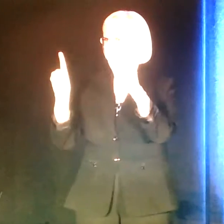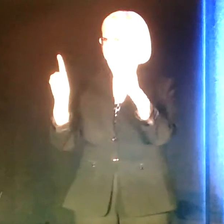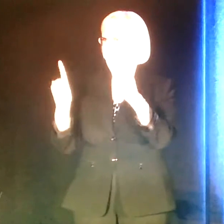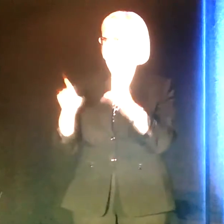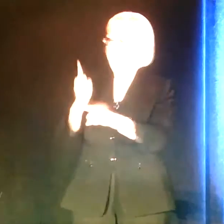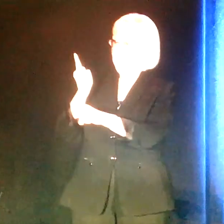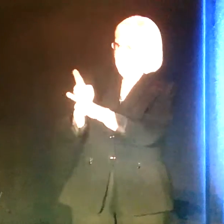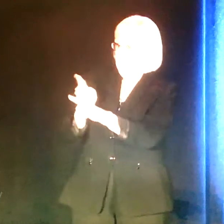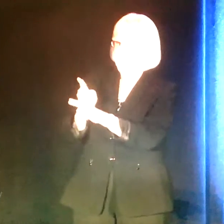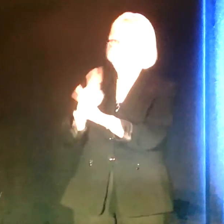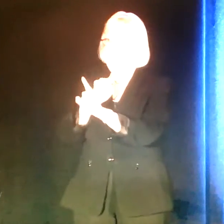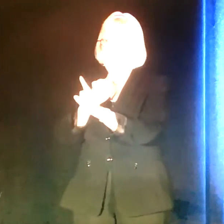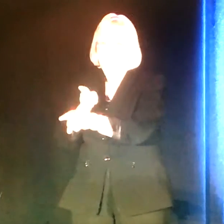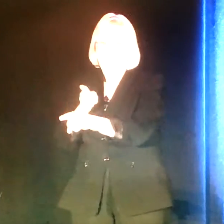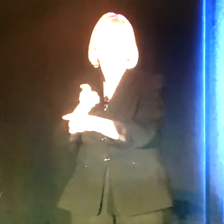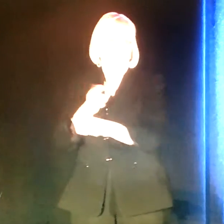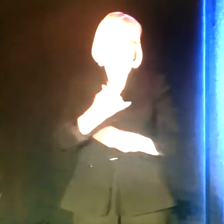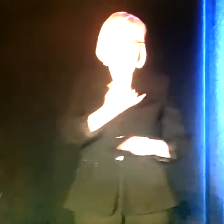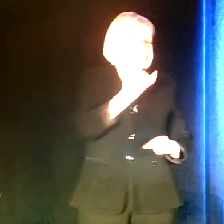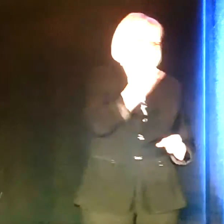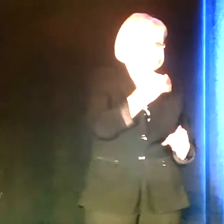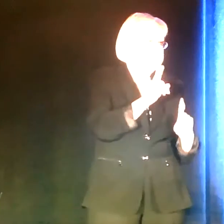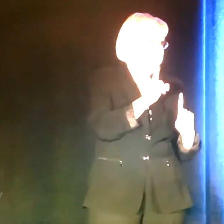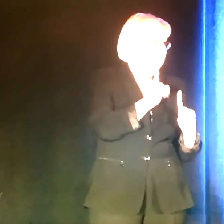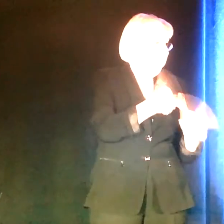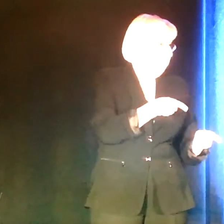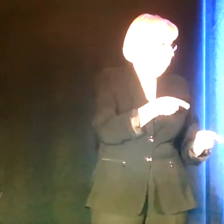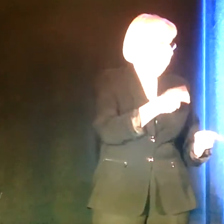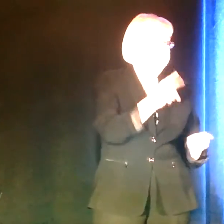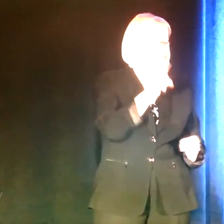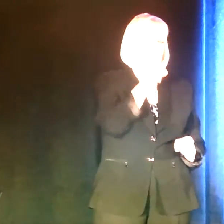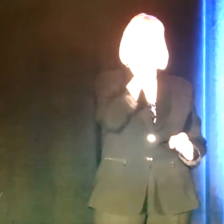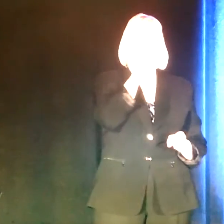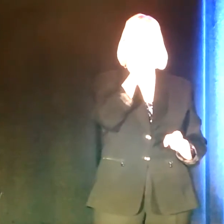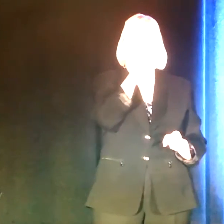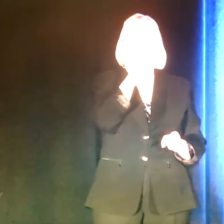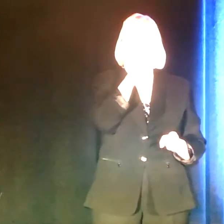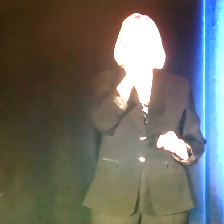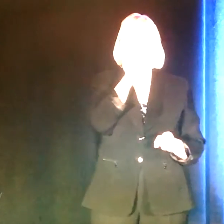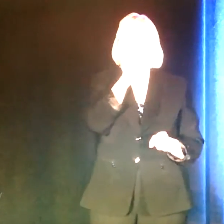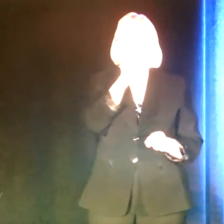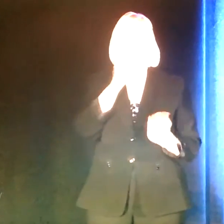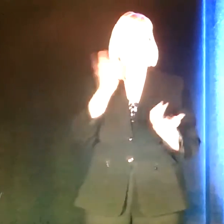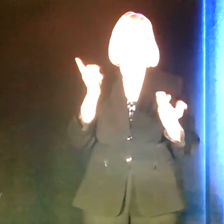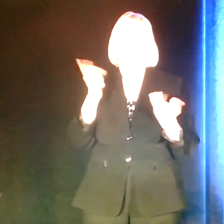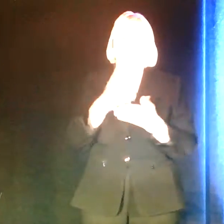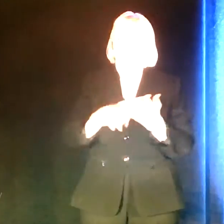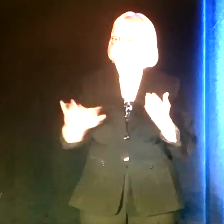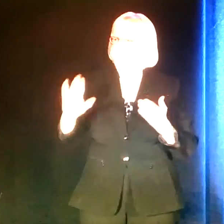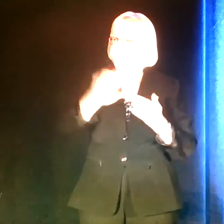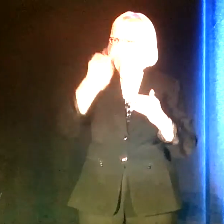Everybody usually thinks very different. Whether it's the right answer or the wrong answer, it doesn't